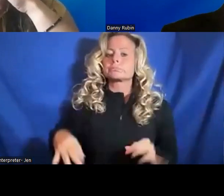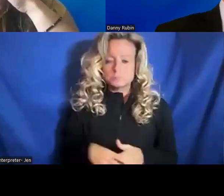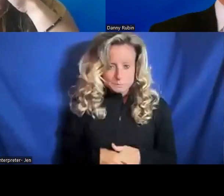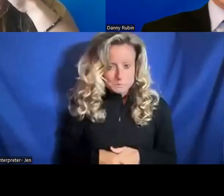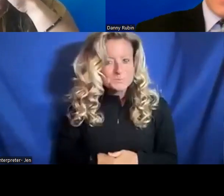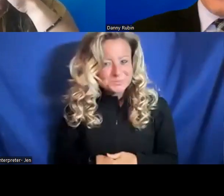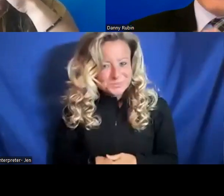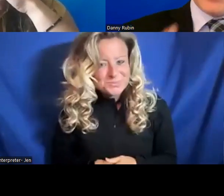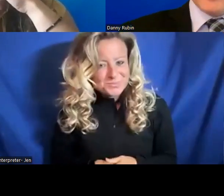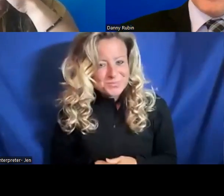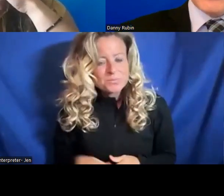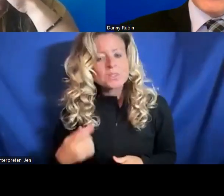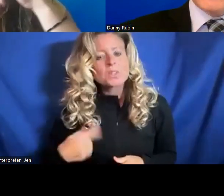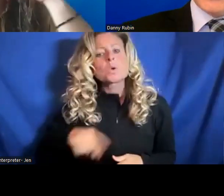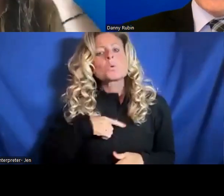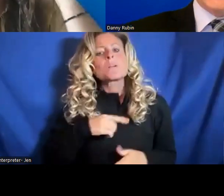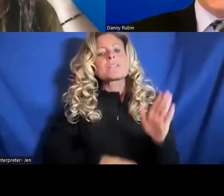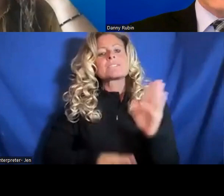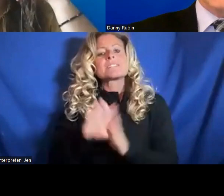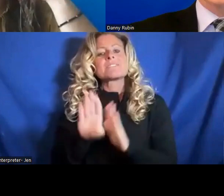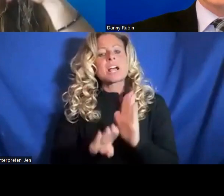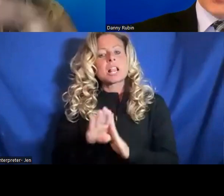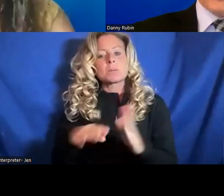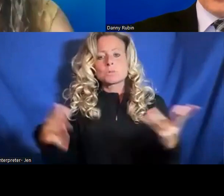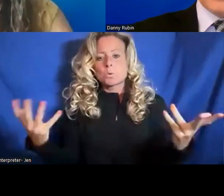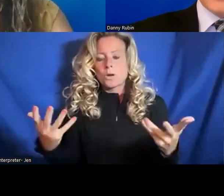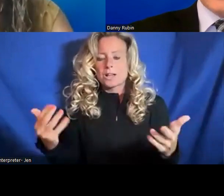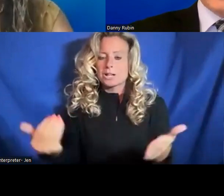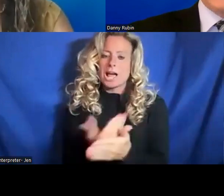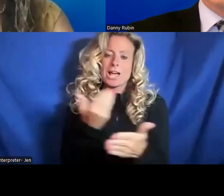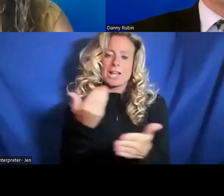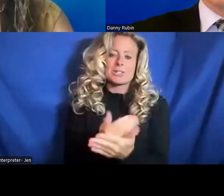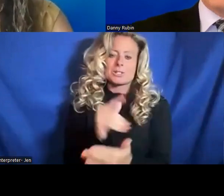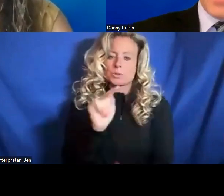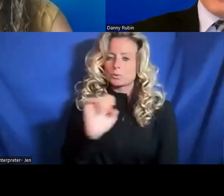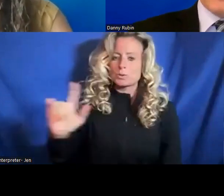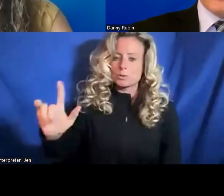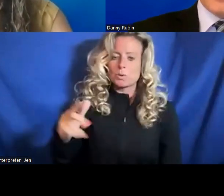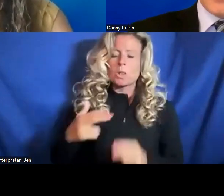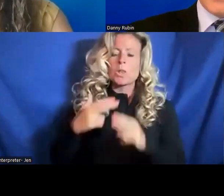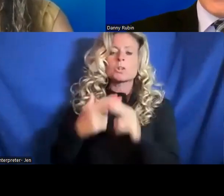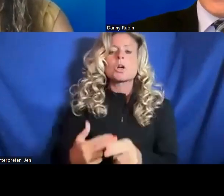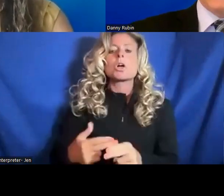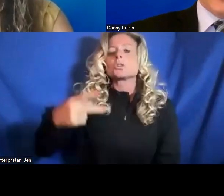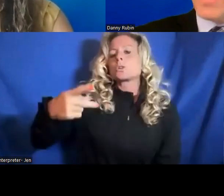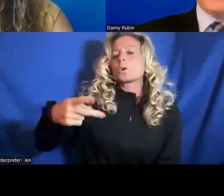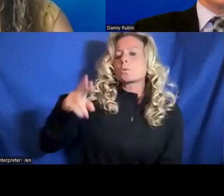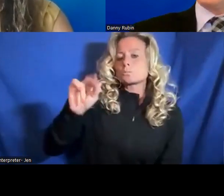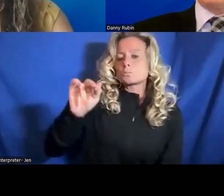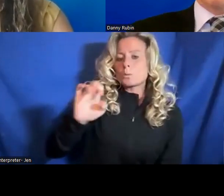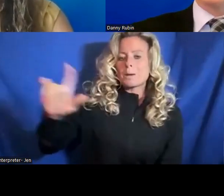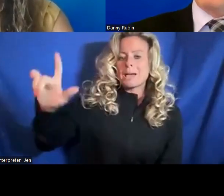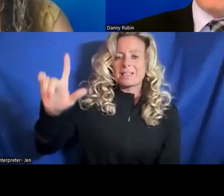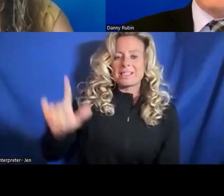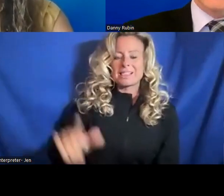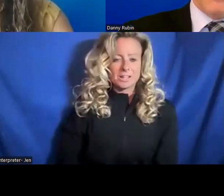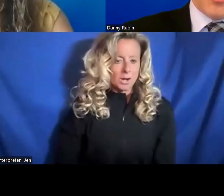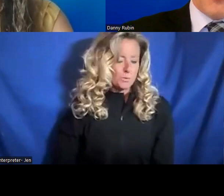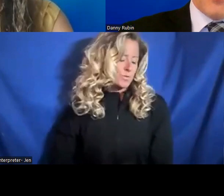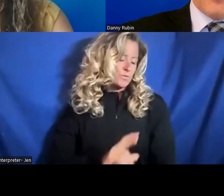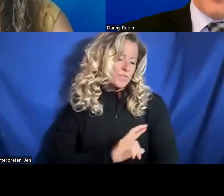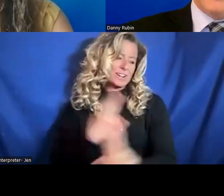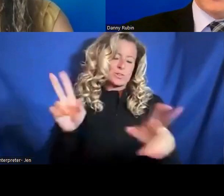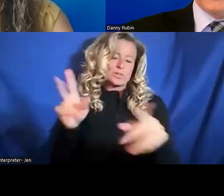that we have developed a new tool called Propel, and we're about to tell everybody about